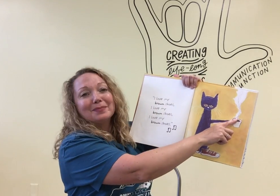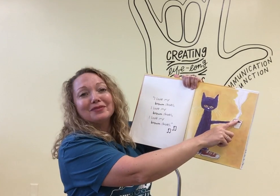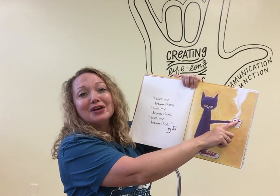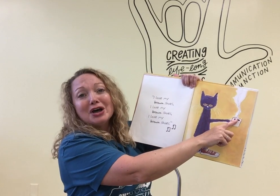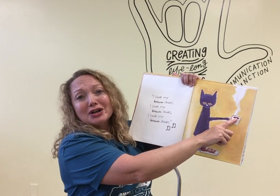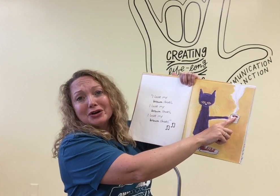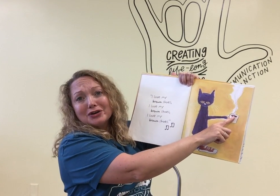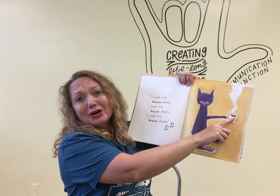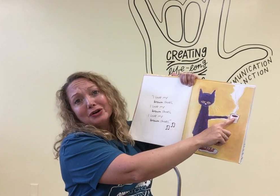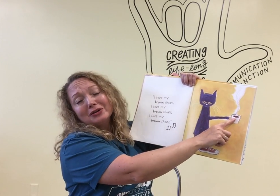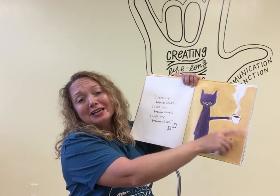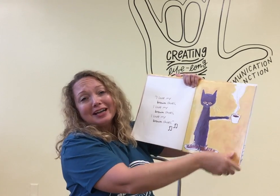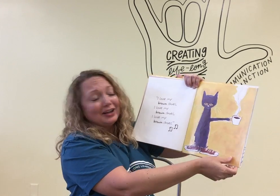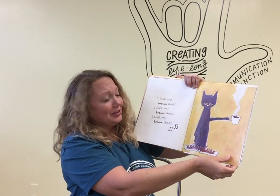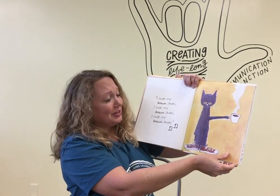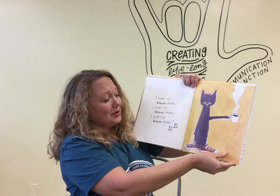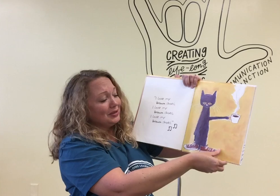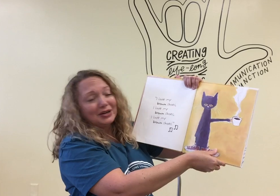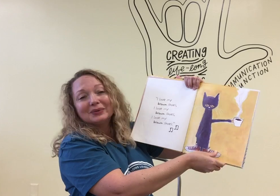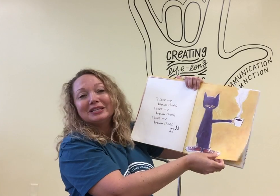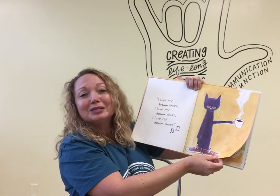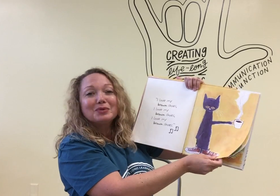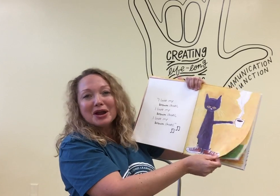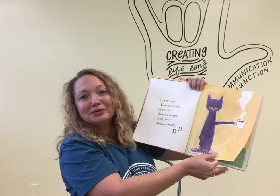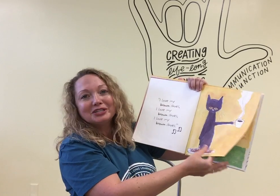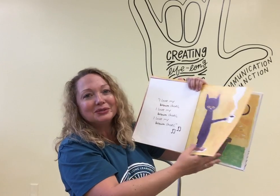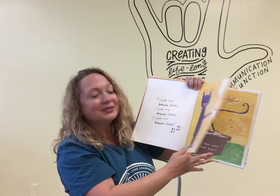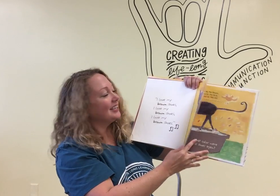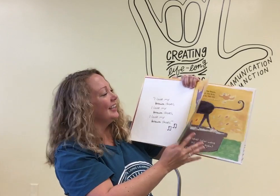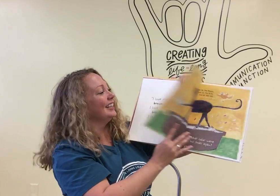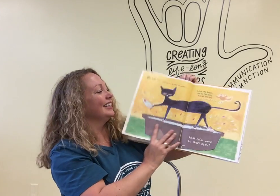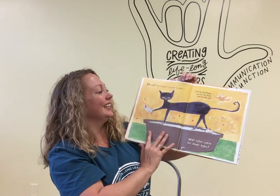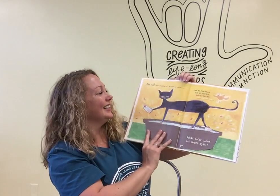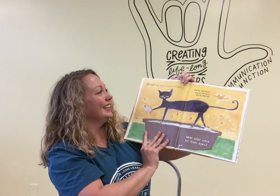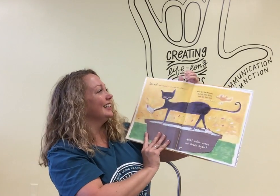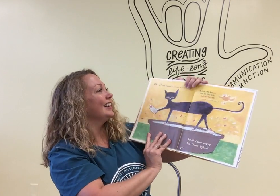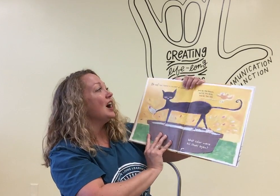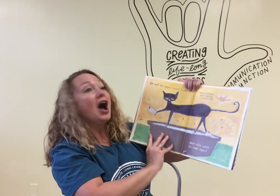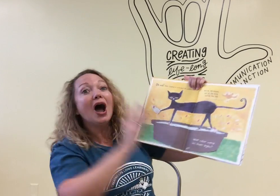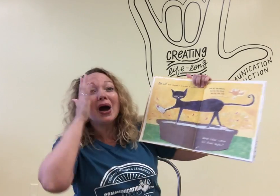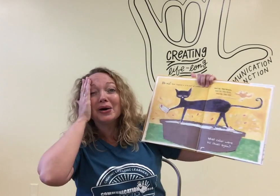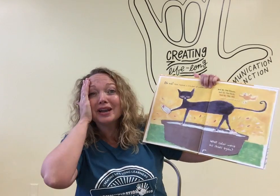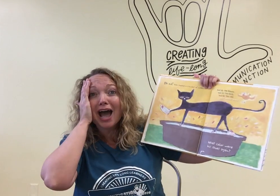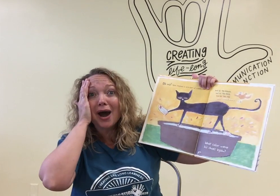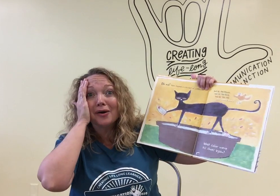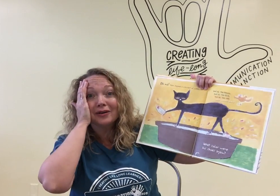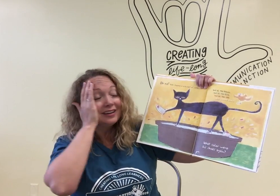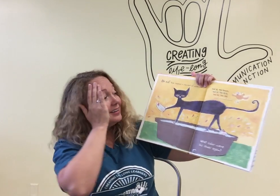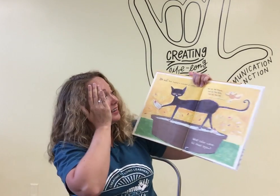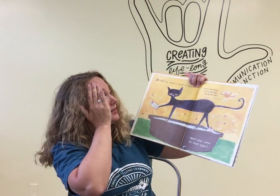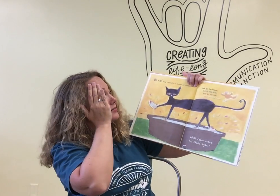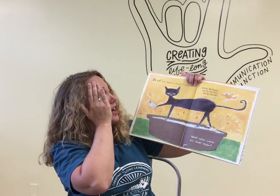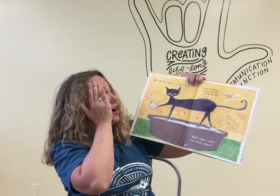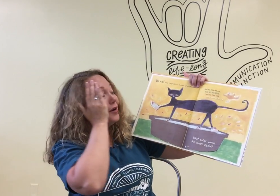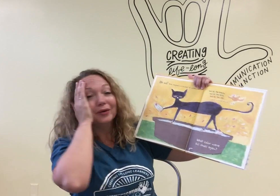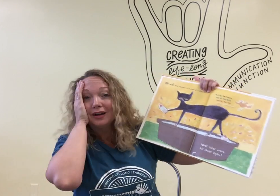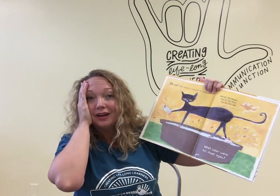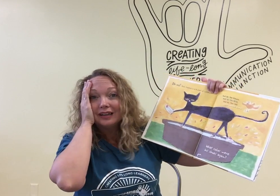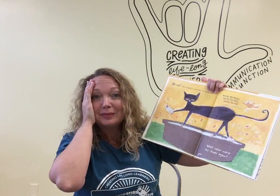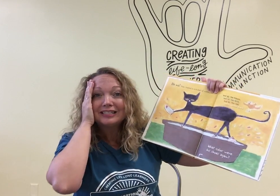of cocoa to go along with his brown shoes. Oh no! Oh no! Let me see